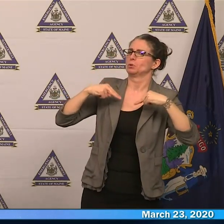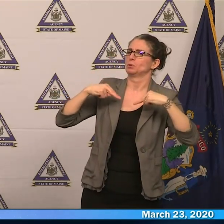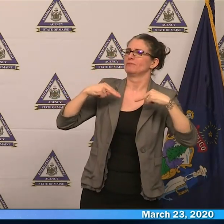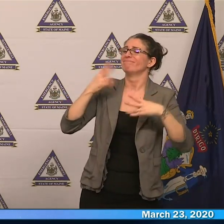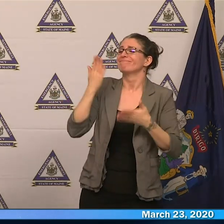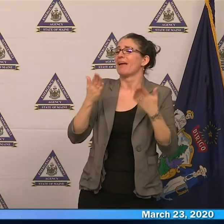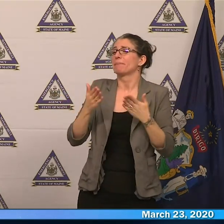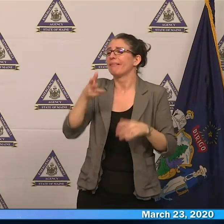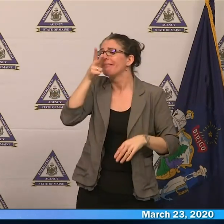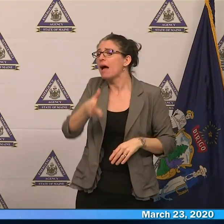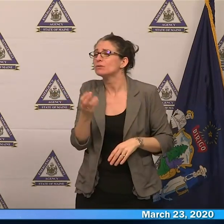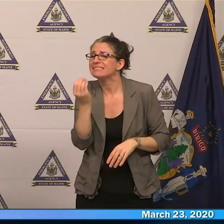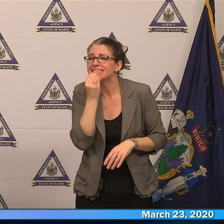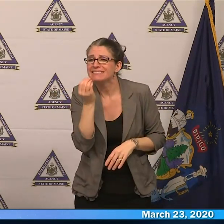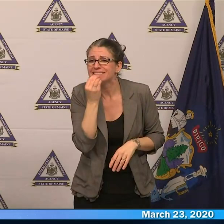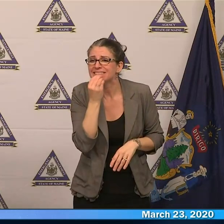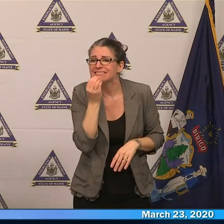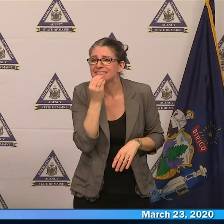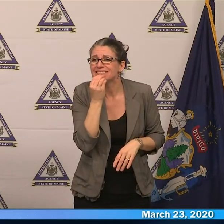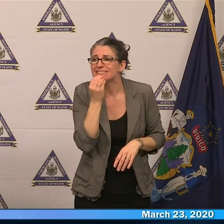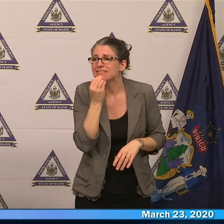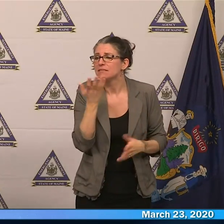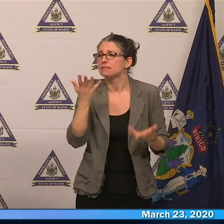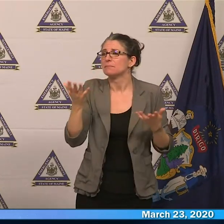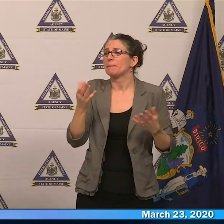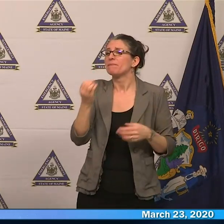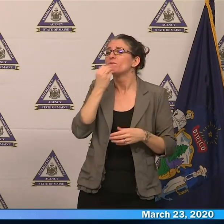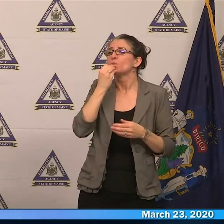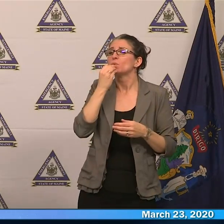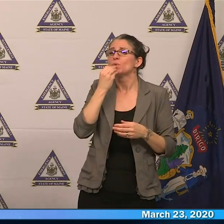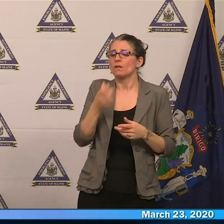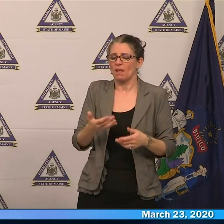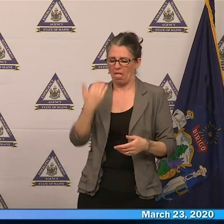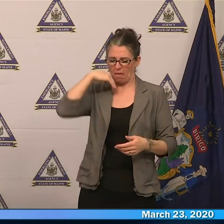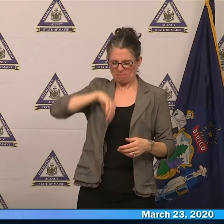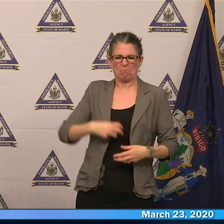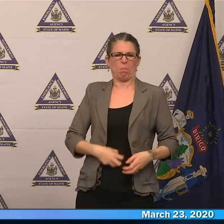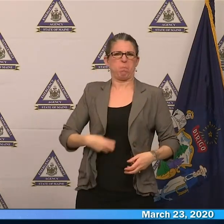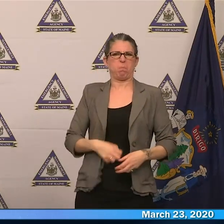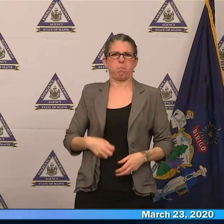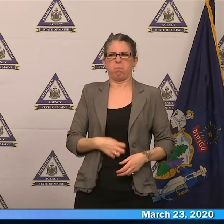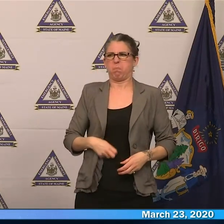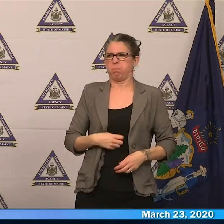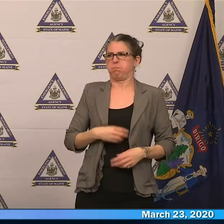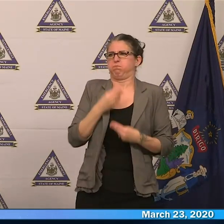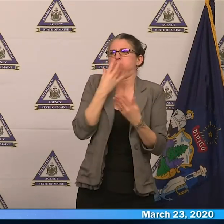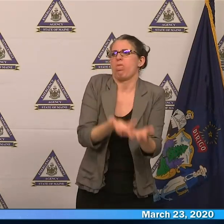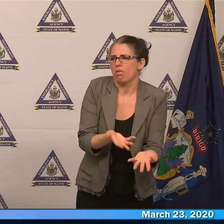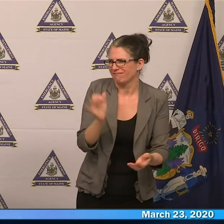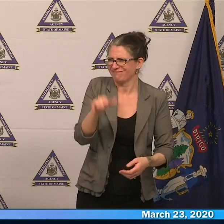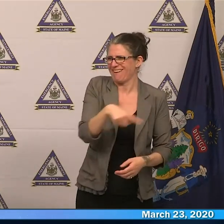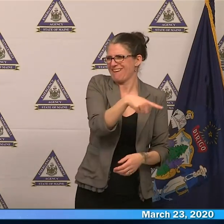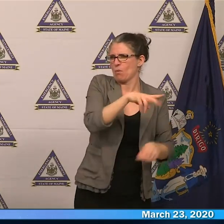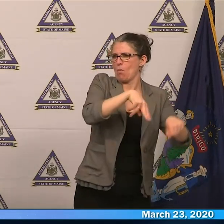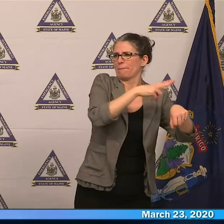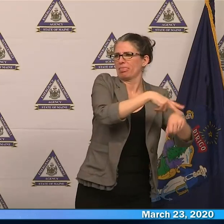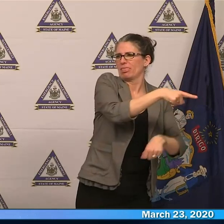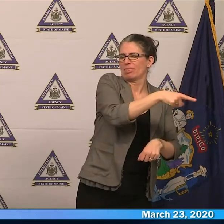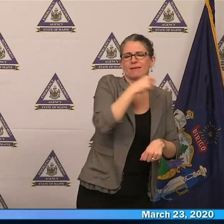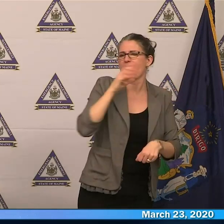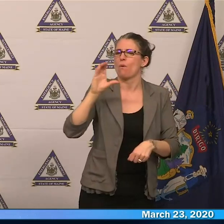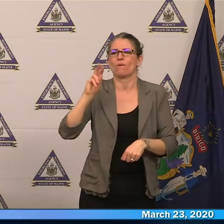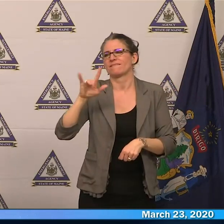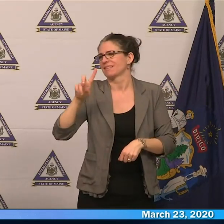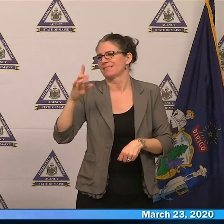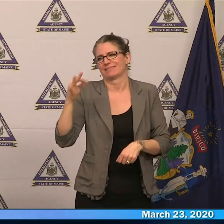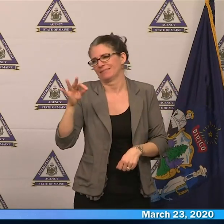food, not COVID-19. So again, we don't quite yet know, and we may not know as a scientific matter, of all the